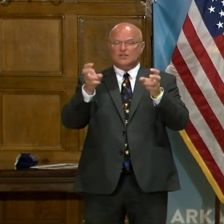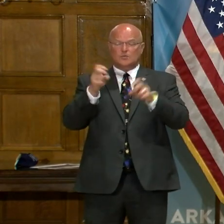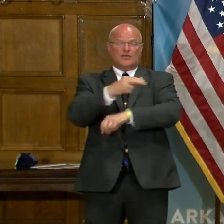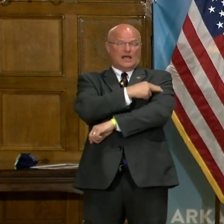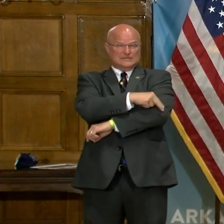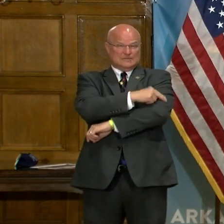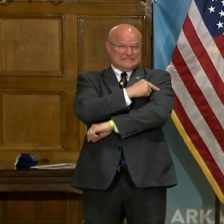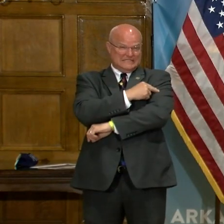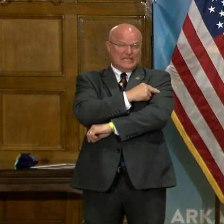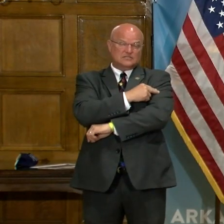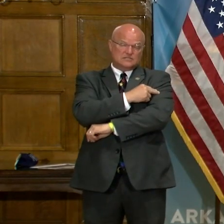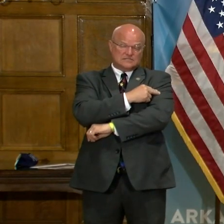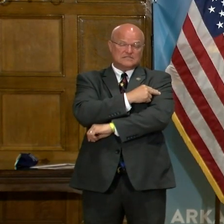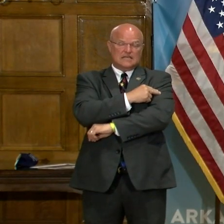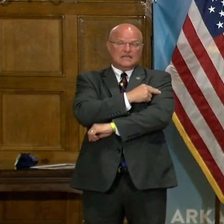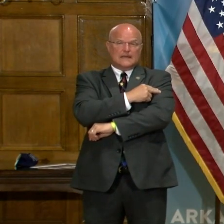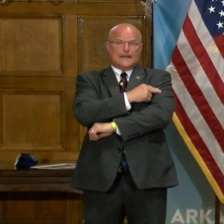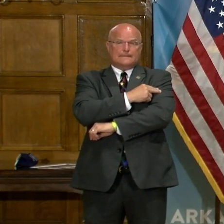of hospitalizations,